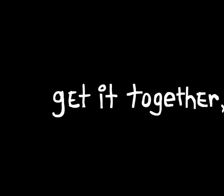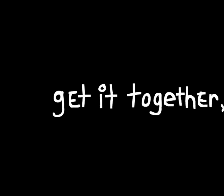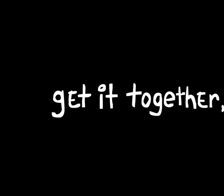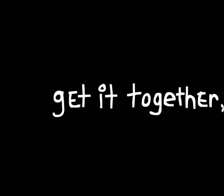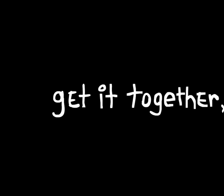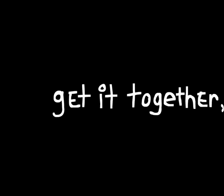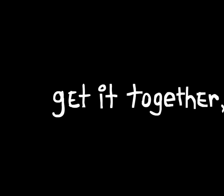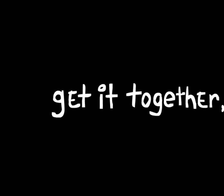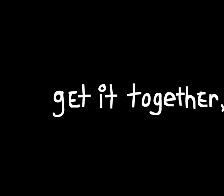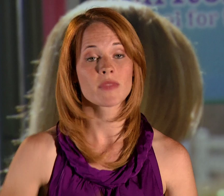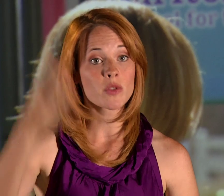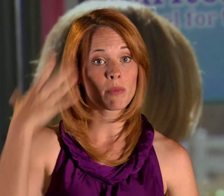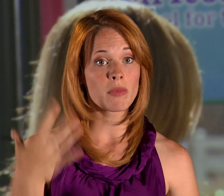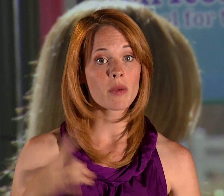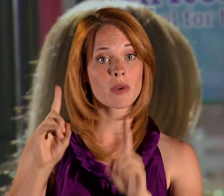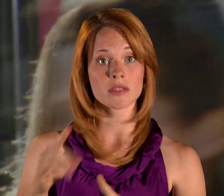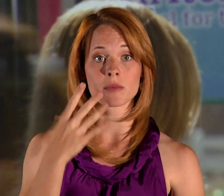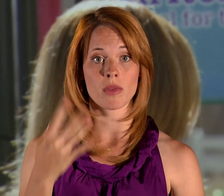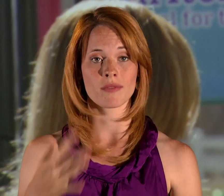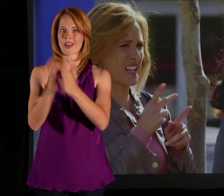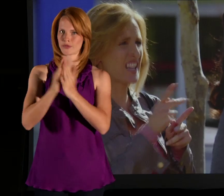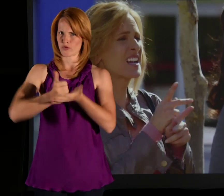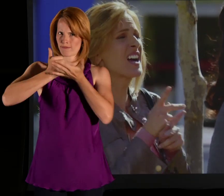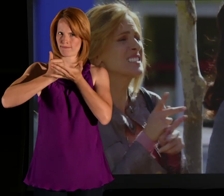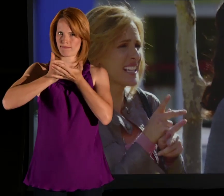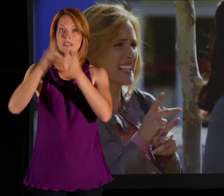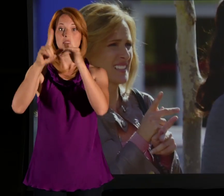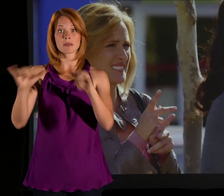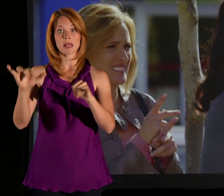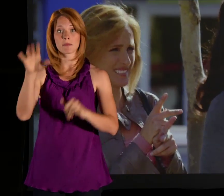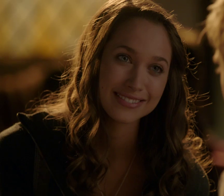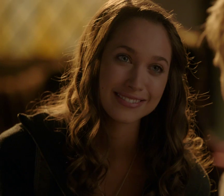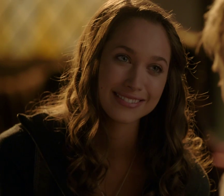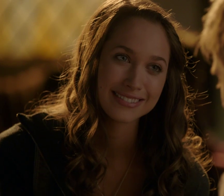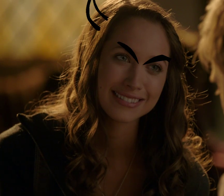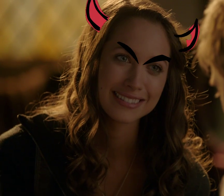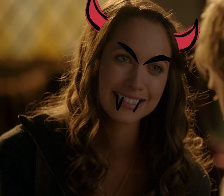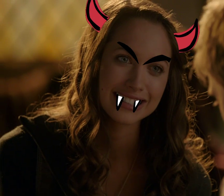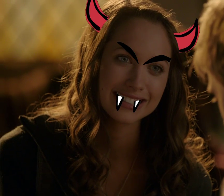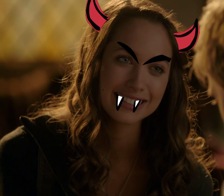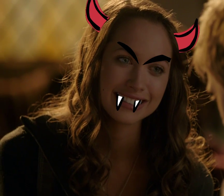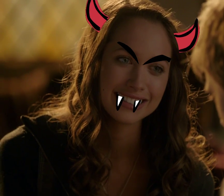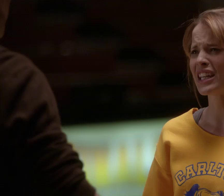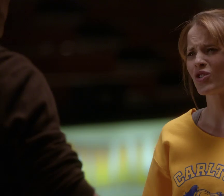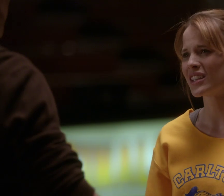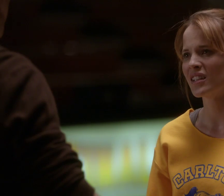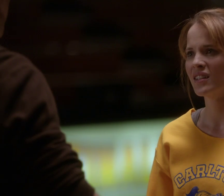Get it together, dude! So Bay went to his mom, Melody, for help. Meanwhile, Simone turned out to be major trouble, so Daphne decided to go back to